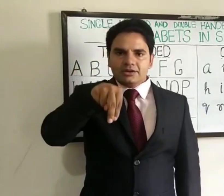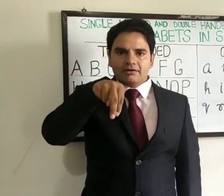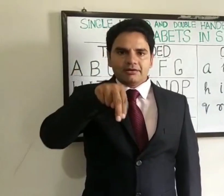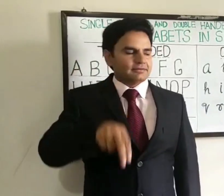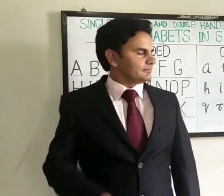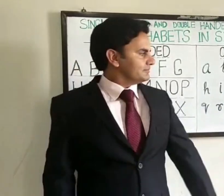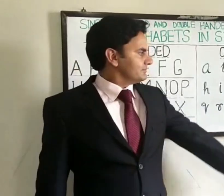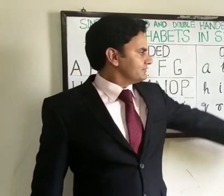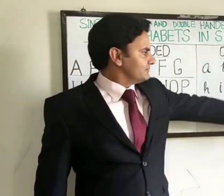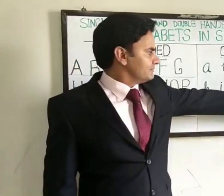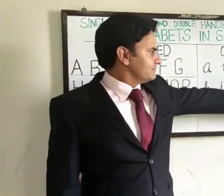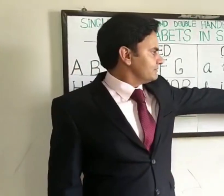N,